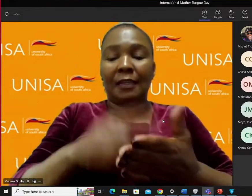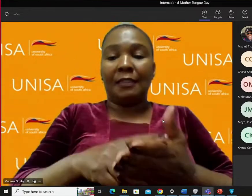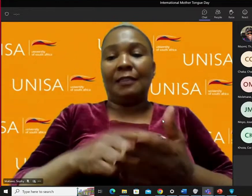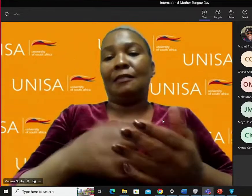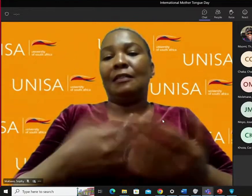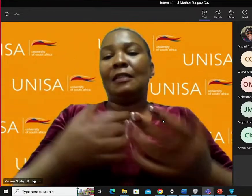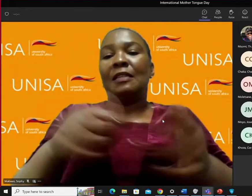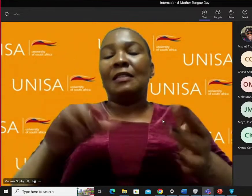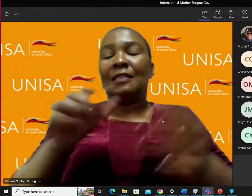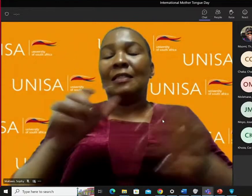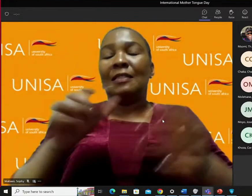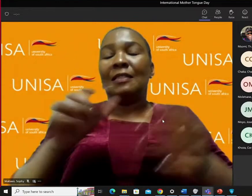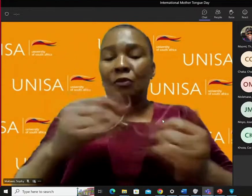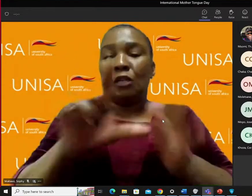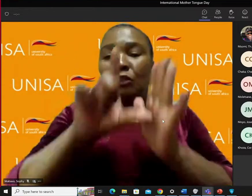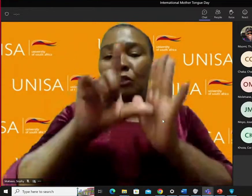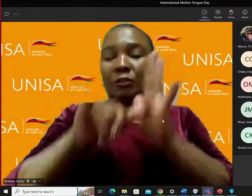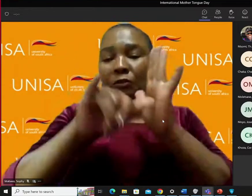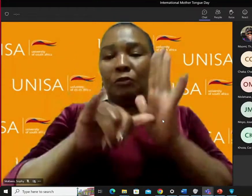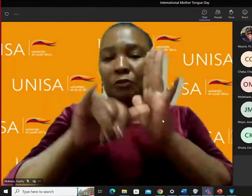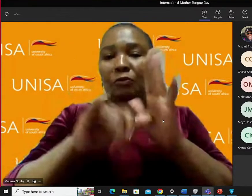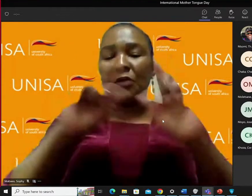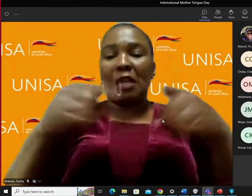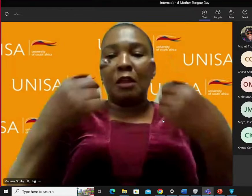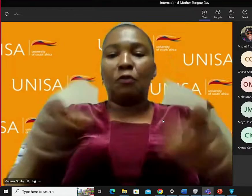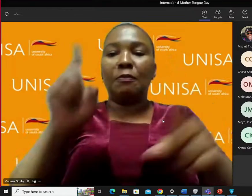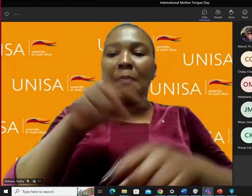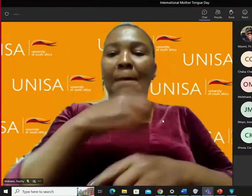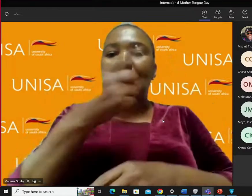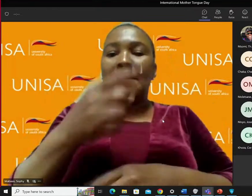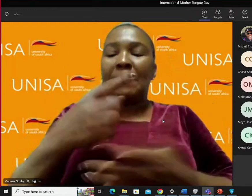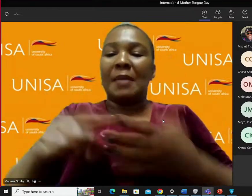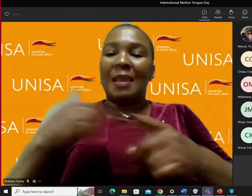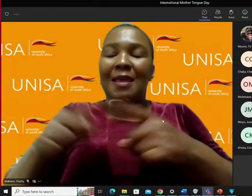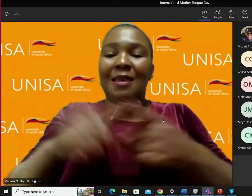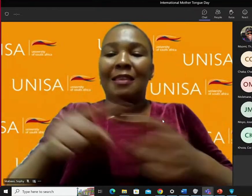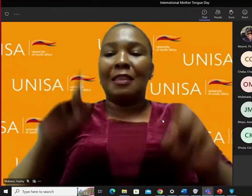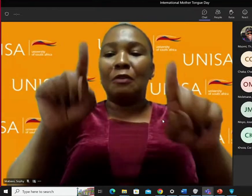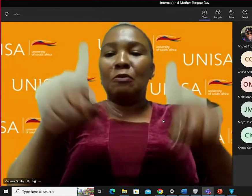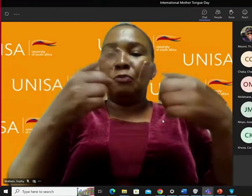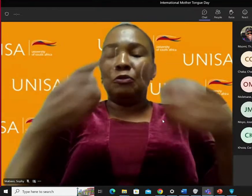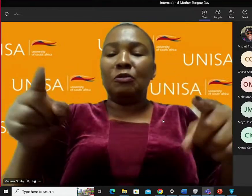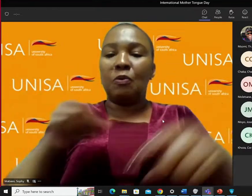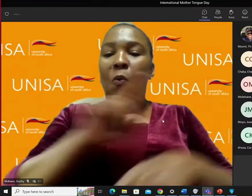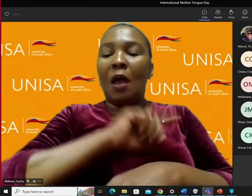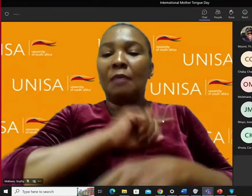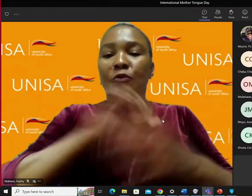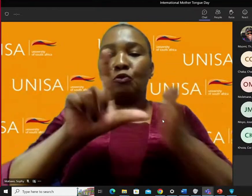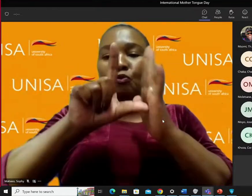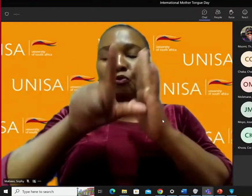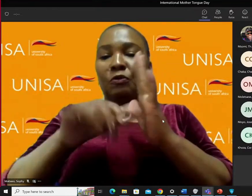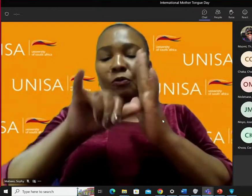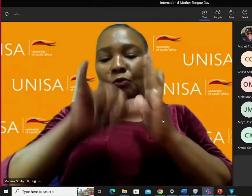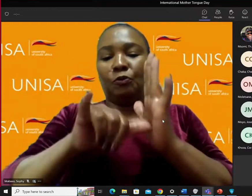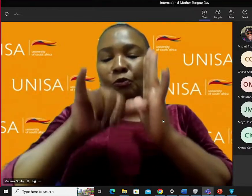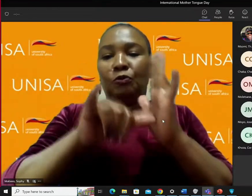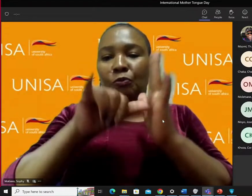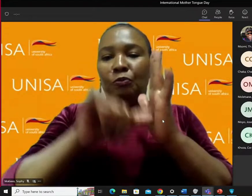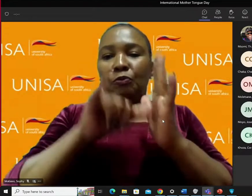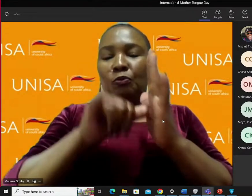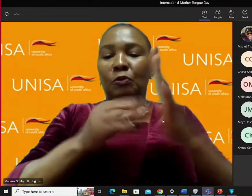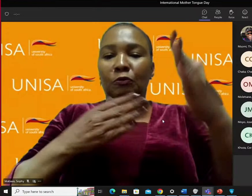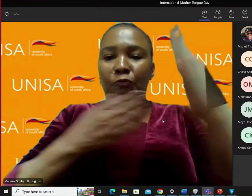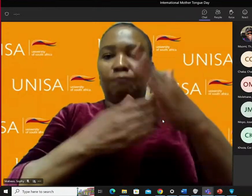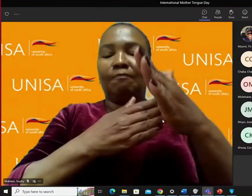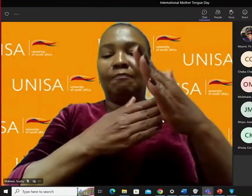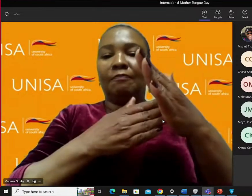we cannot play the music because YouTube is going to flag that. So for us, it assists us because we